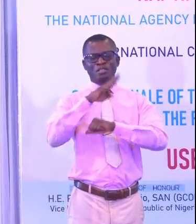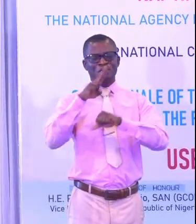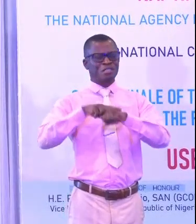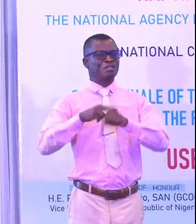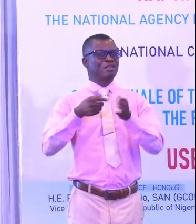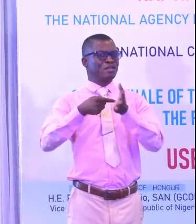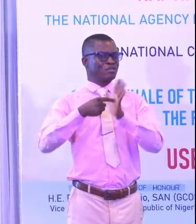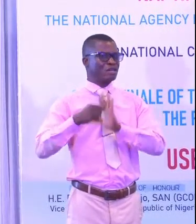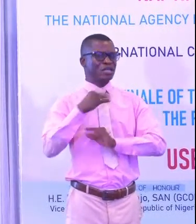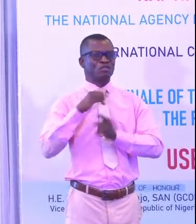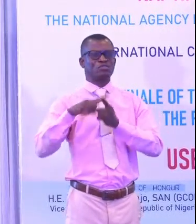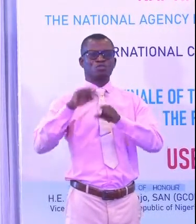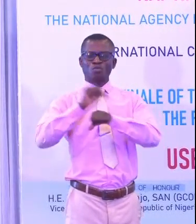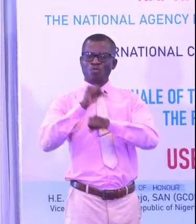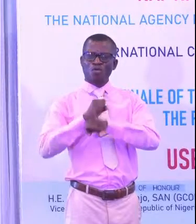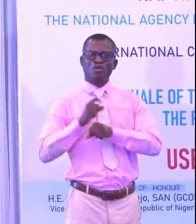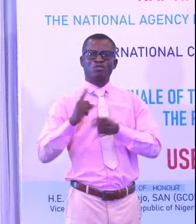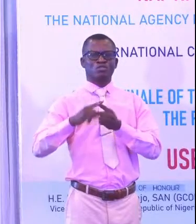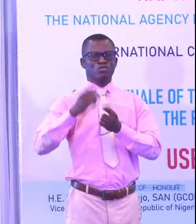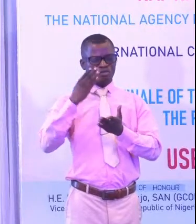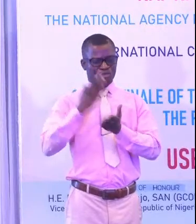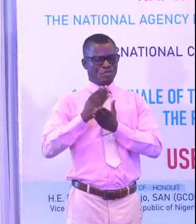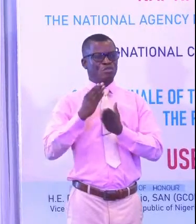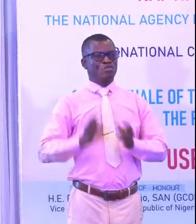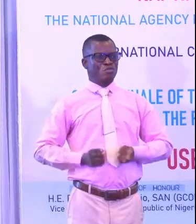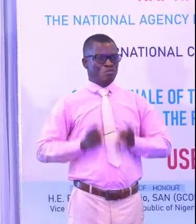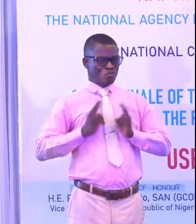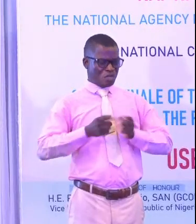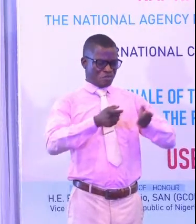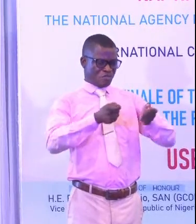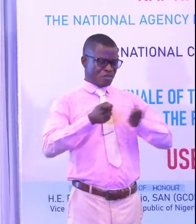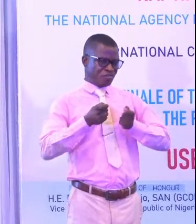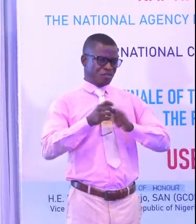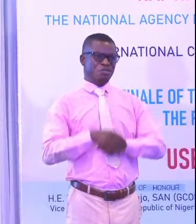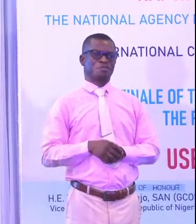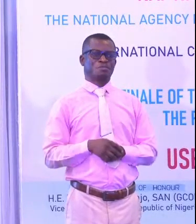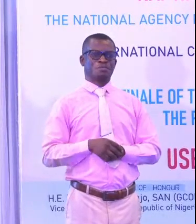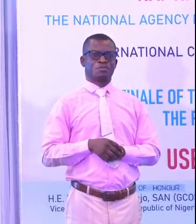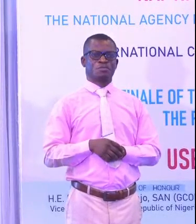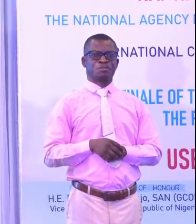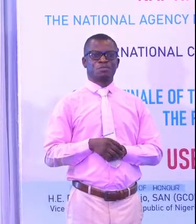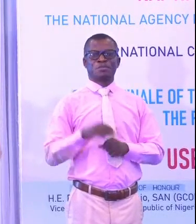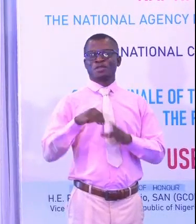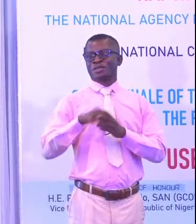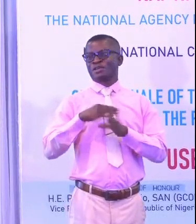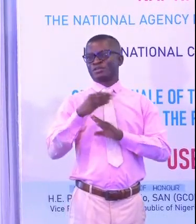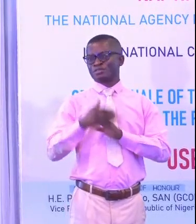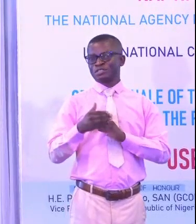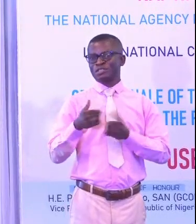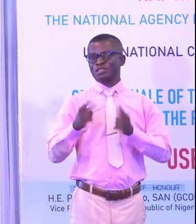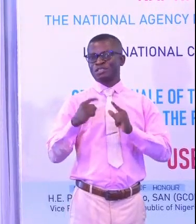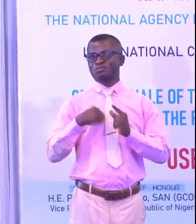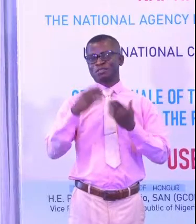and to work to end the scourge of human trafficking once and for all. In closing, let me thank